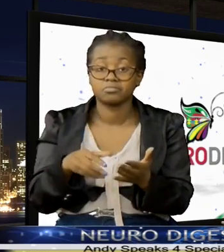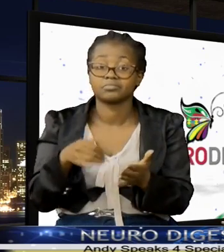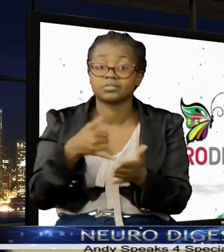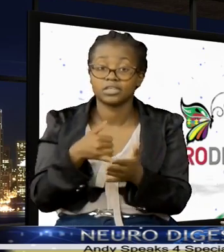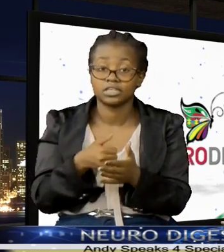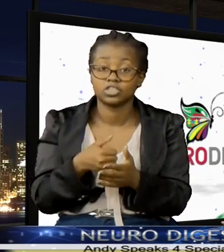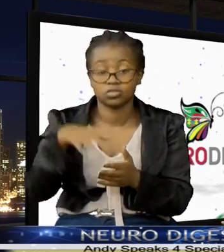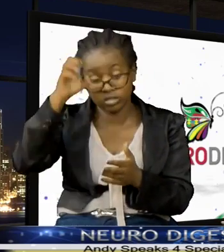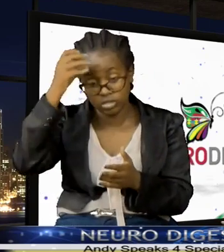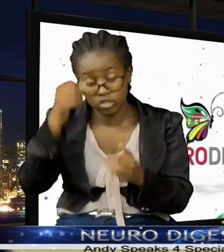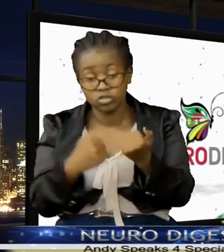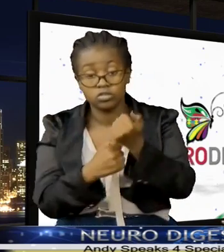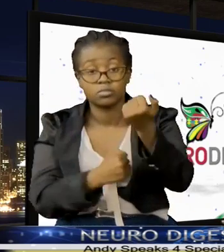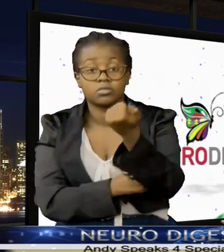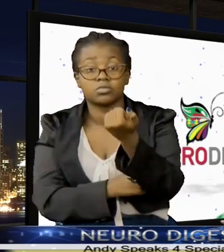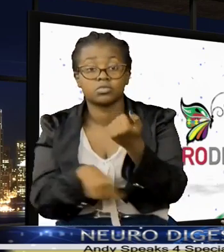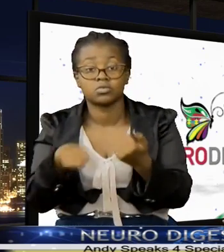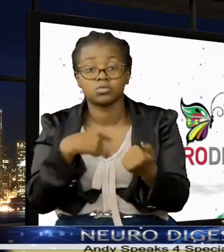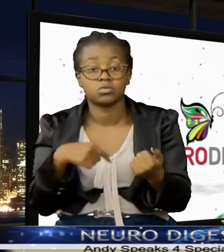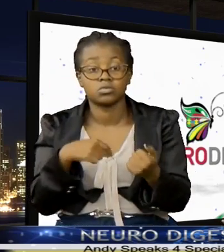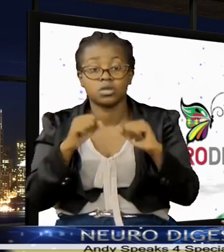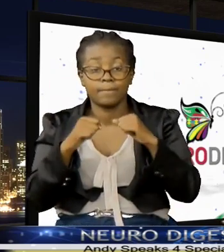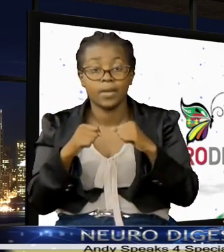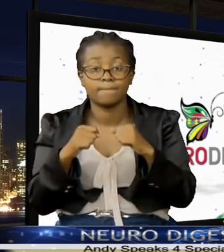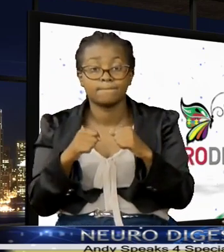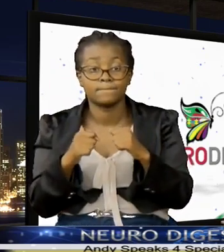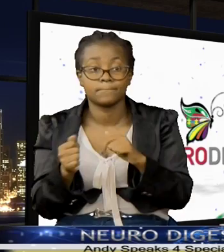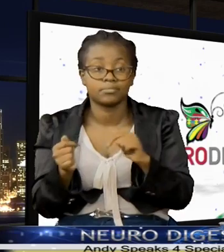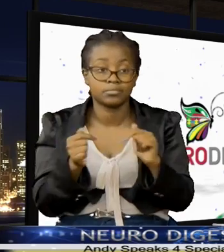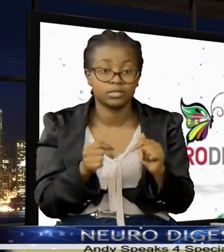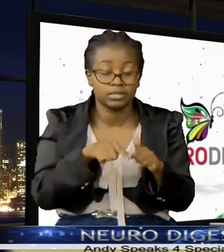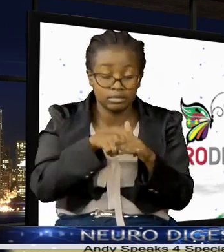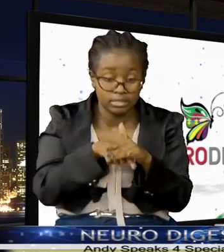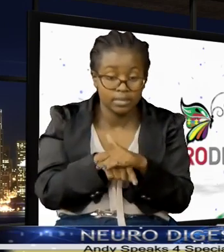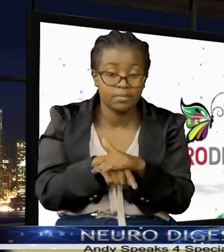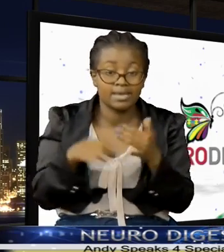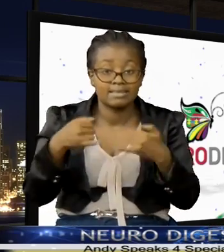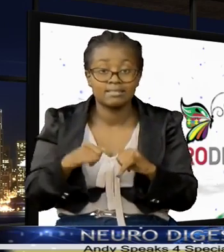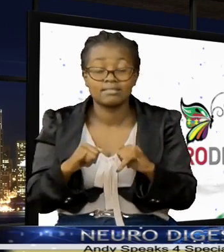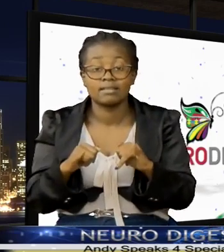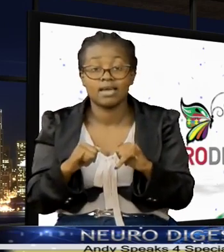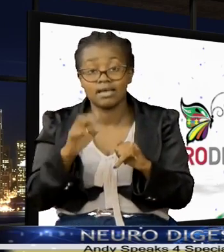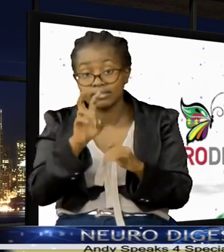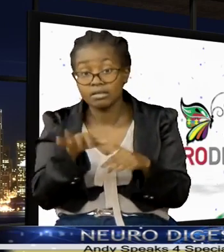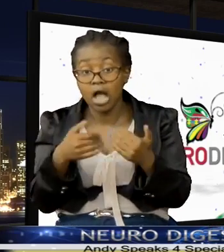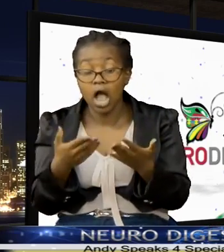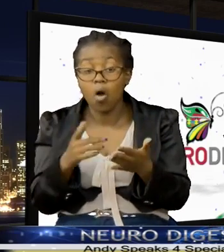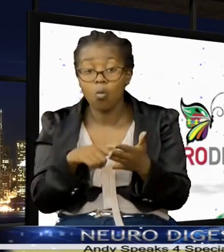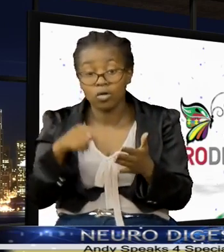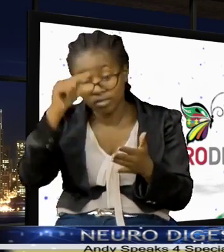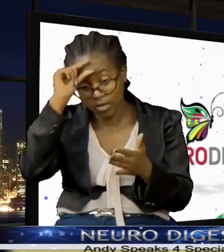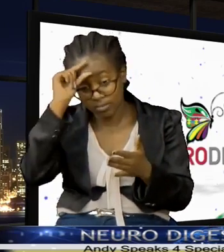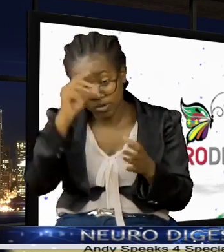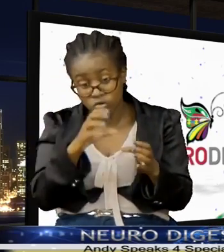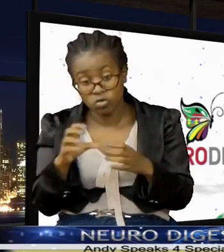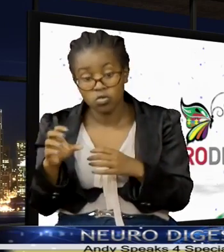education support. And we shall be able to dive in deeper and try and see what can the government